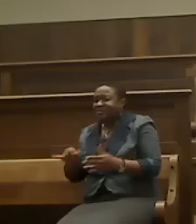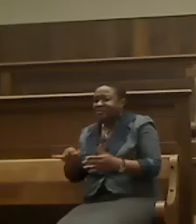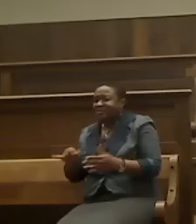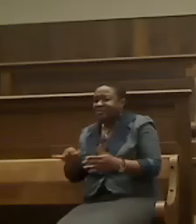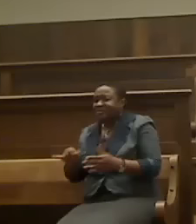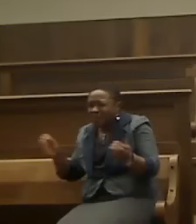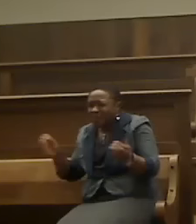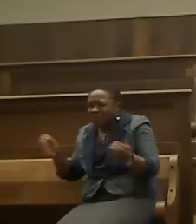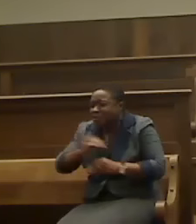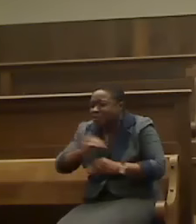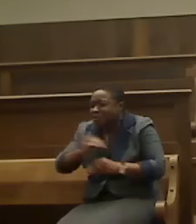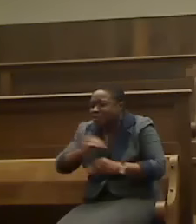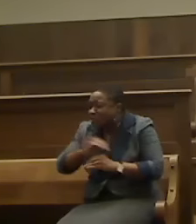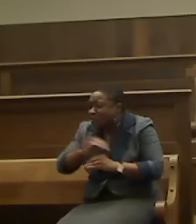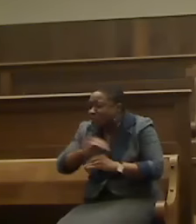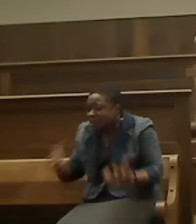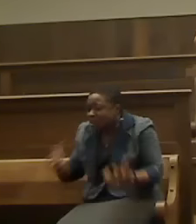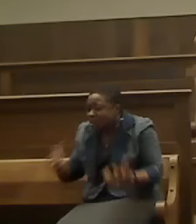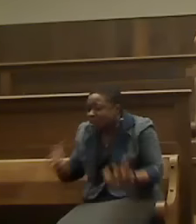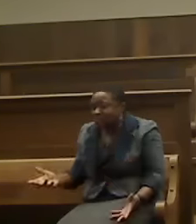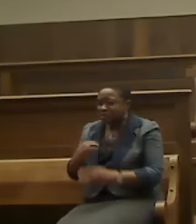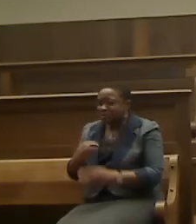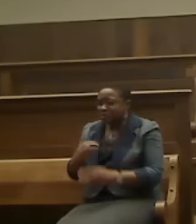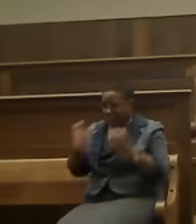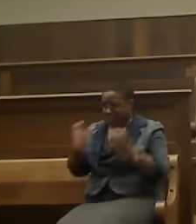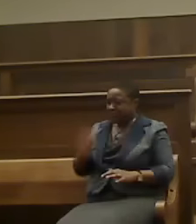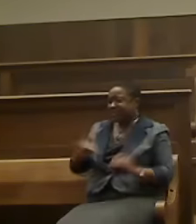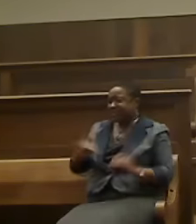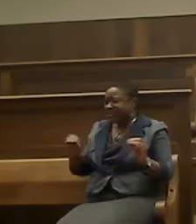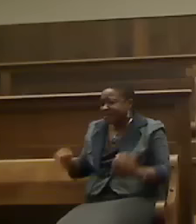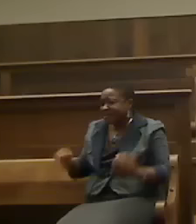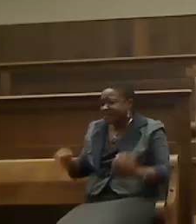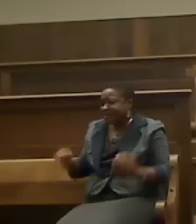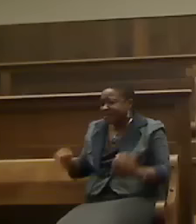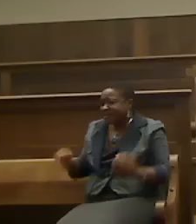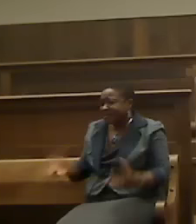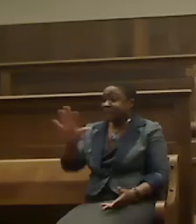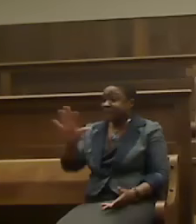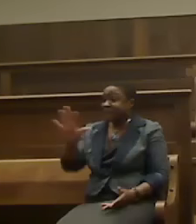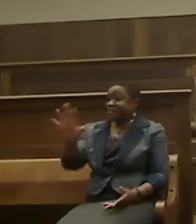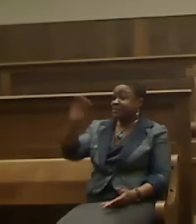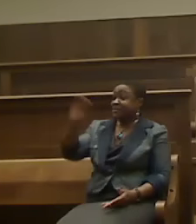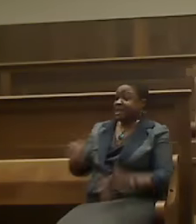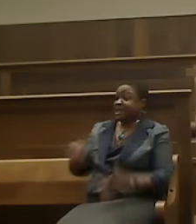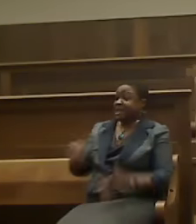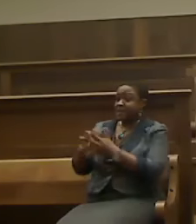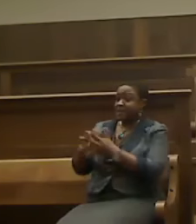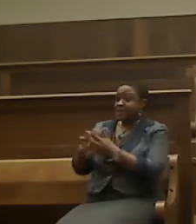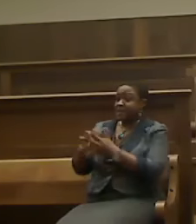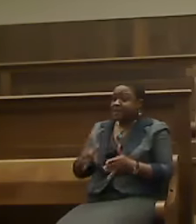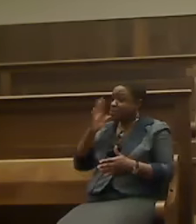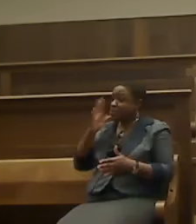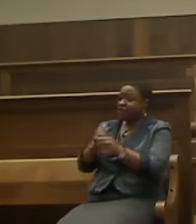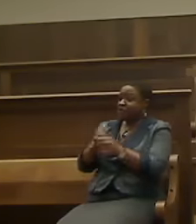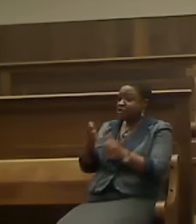eat GMOs. There's no consumer benefits. 53% of Americans say that they would avoid GMOs if labeled.